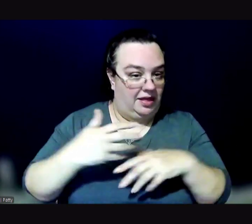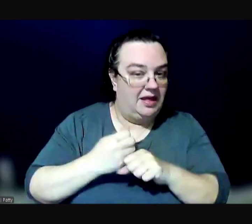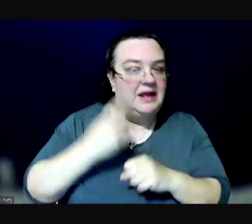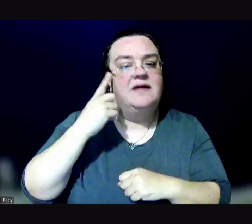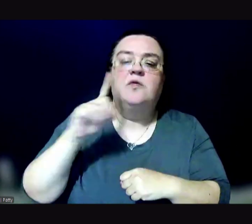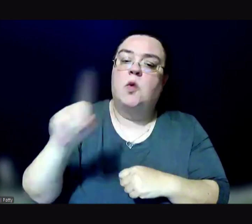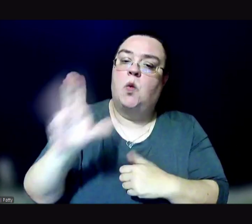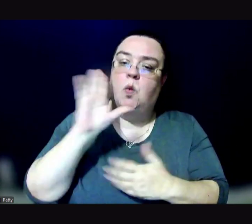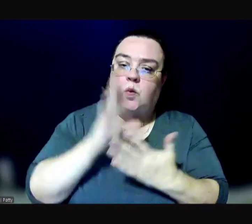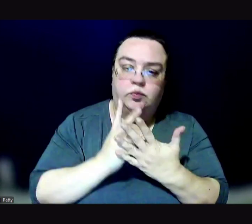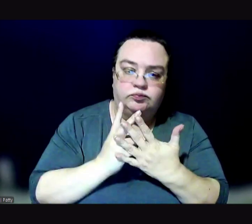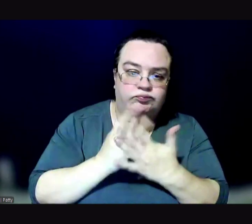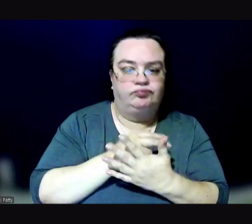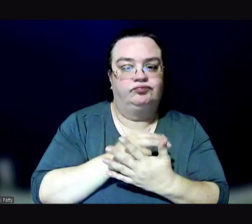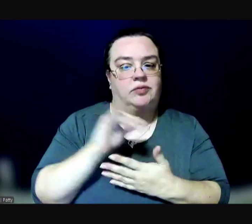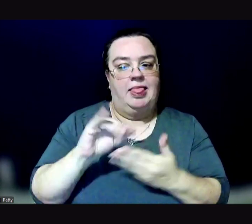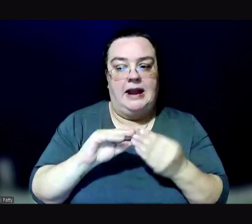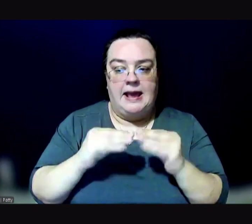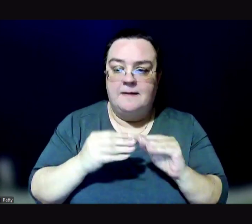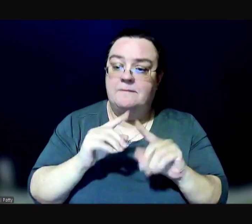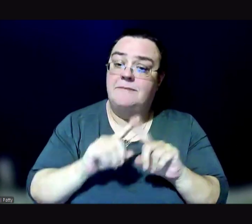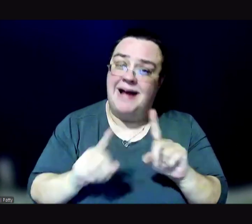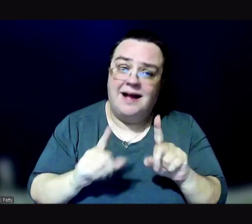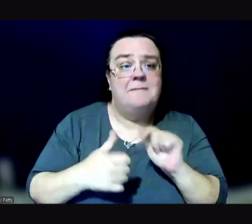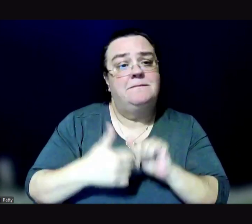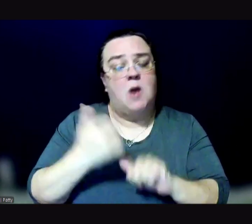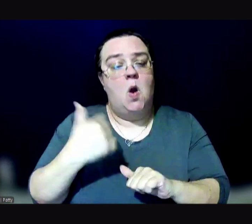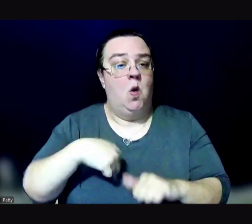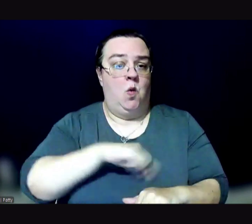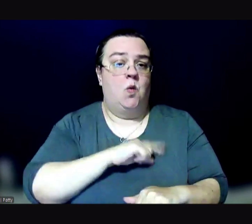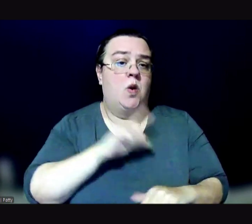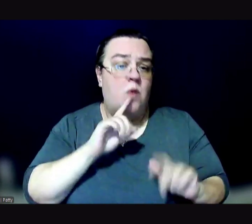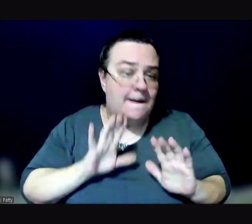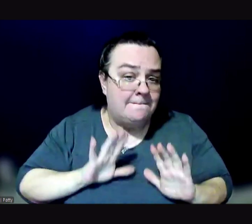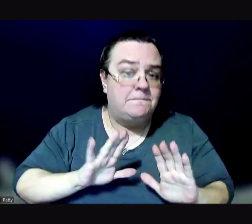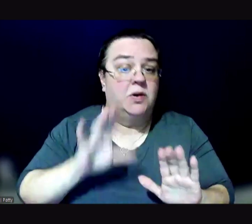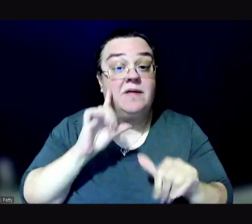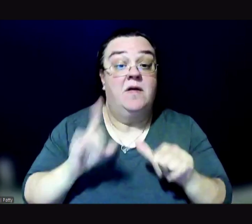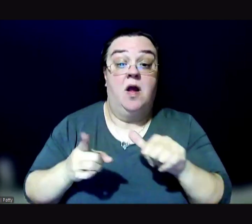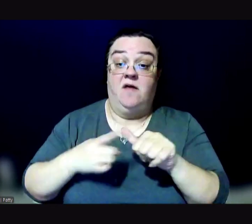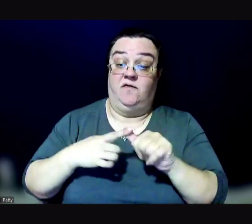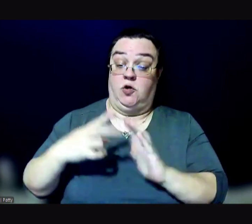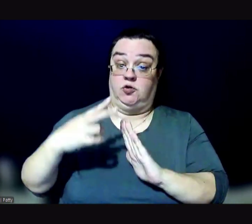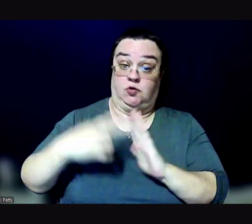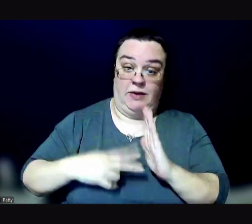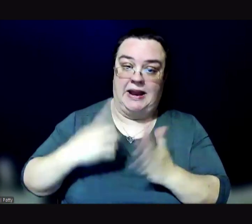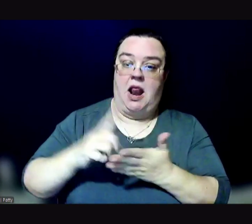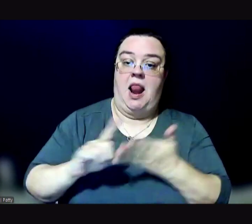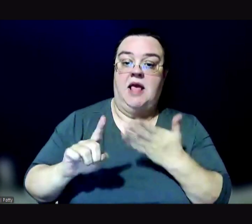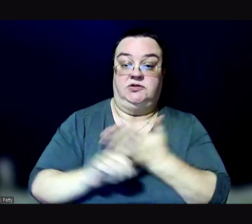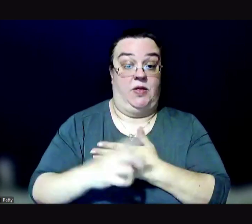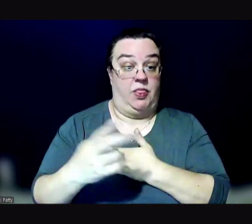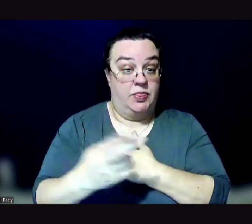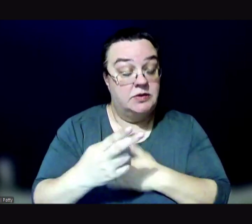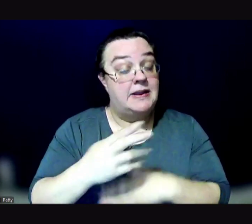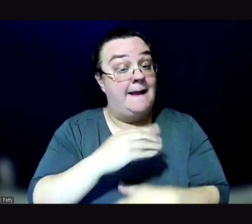the numbers. But for the most part, we're pushing for first reader next Thursday. Mayor and Council, does that appear to